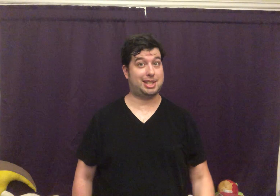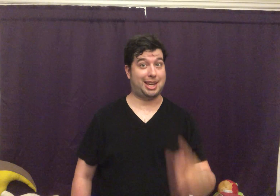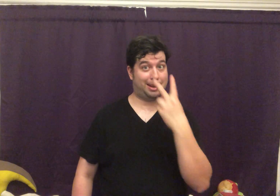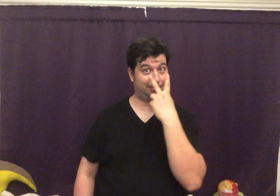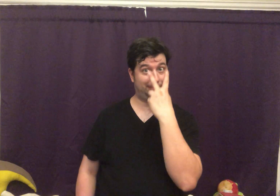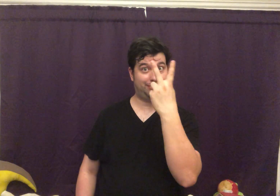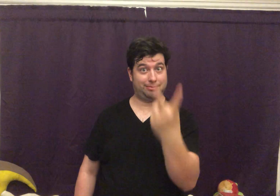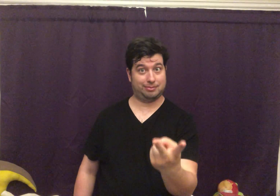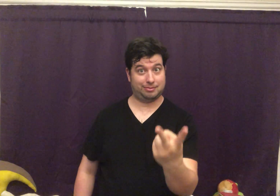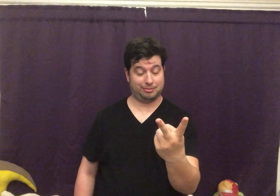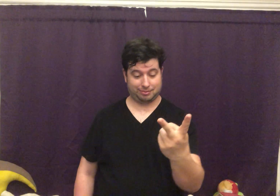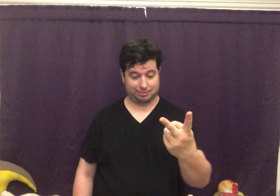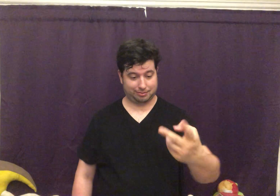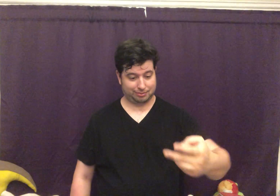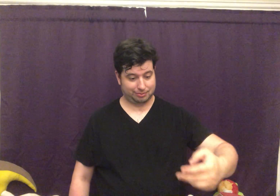See.